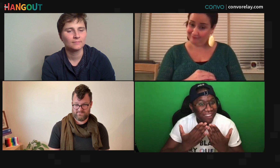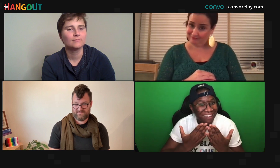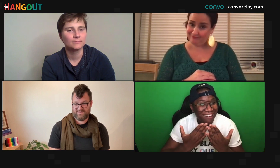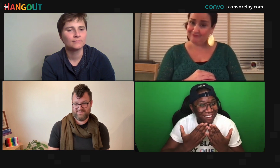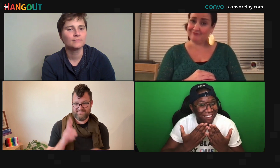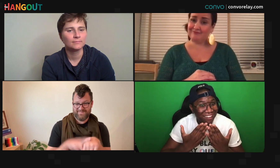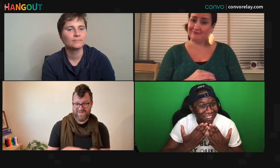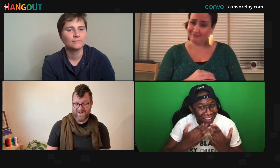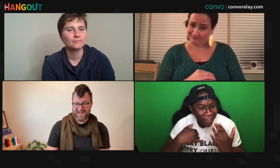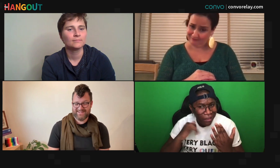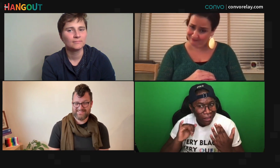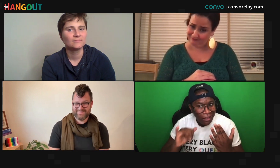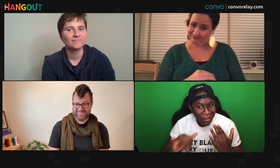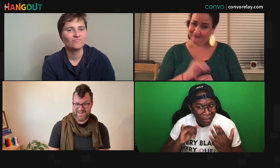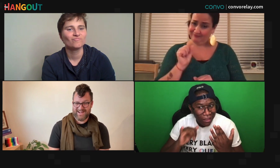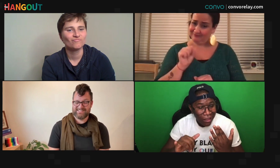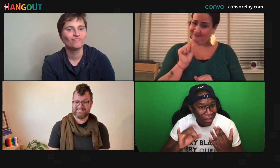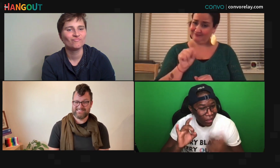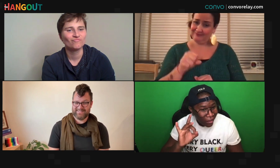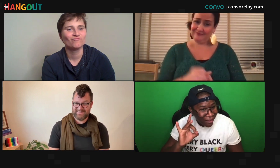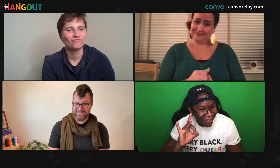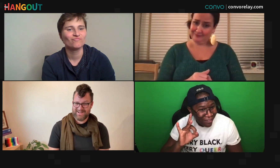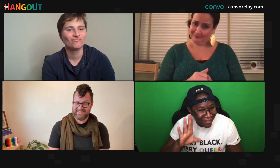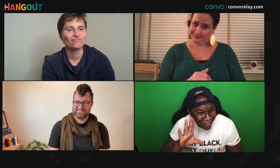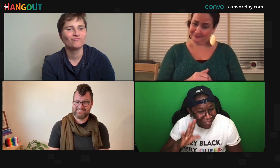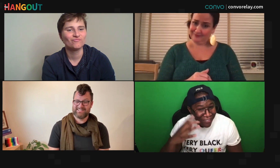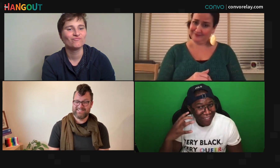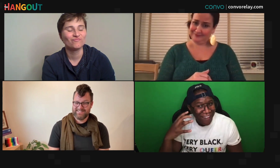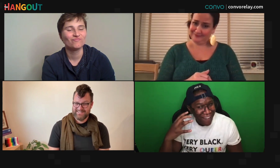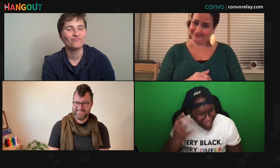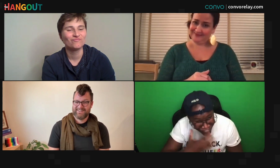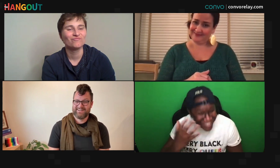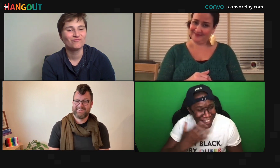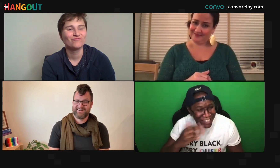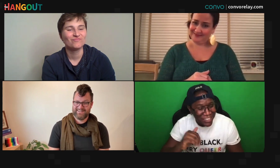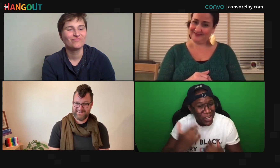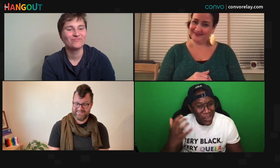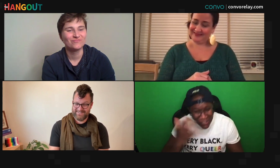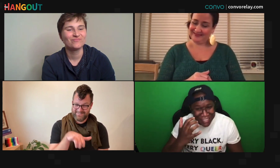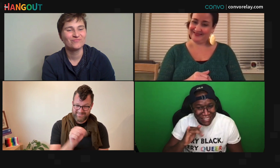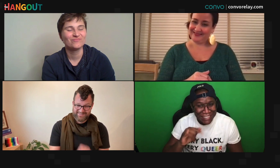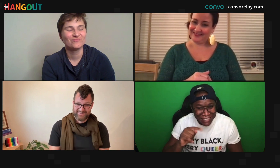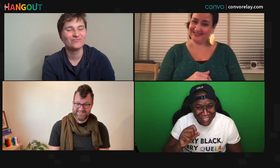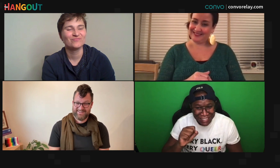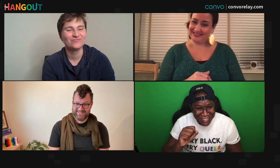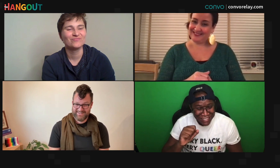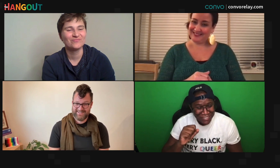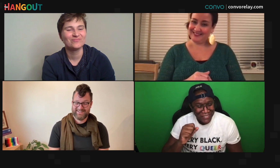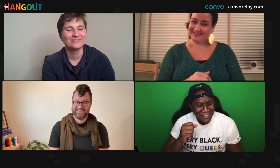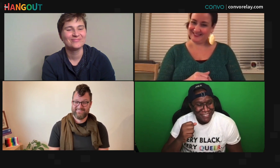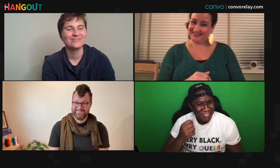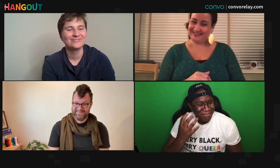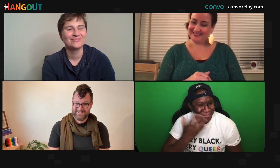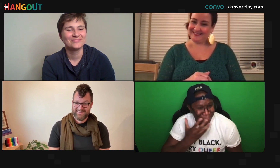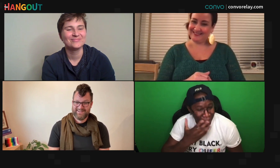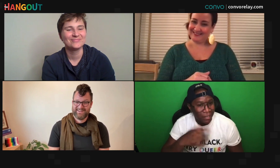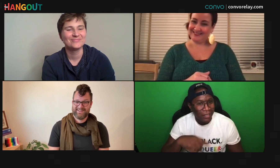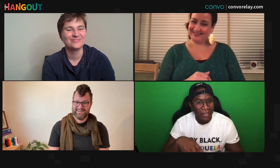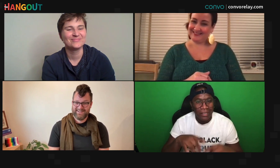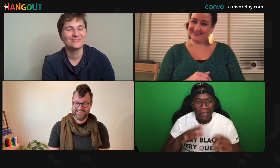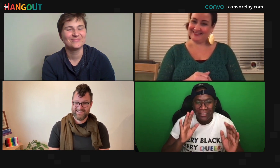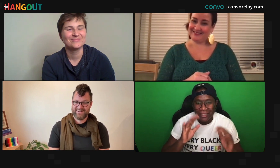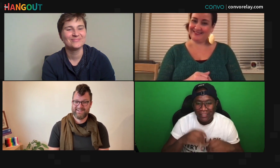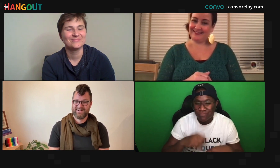2, 3-year-olds still enjoy that book, but the target was for above 5. So that's